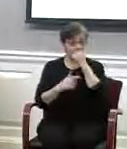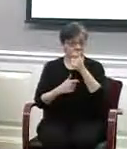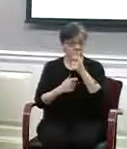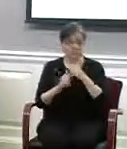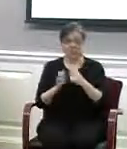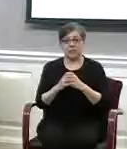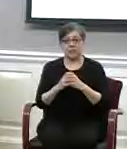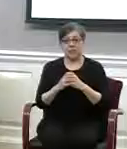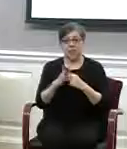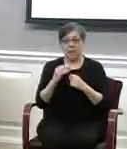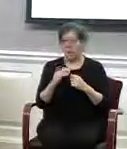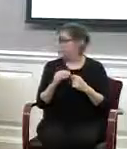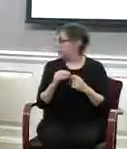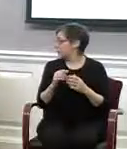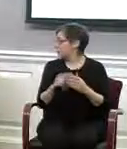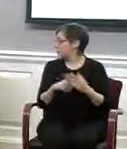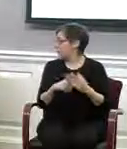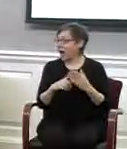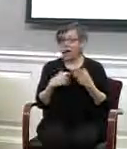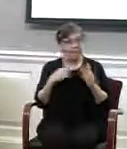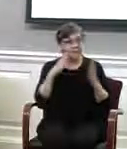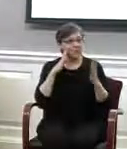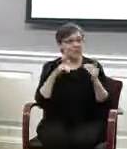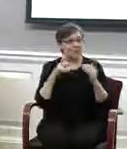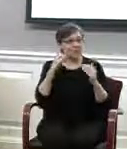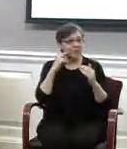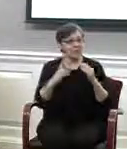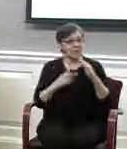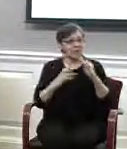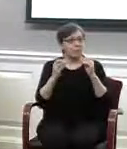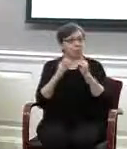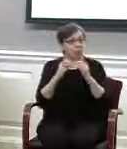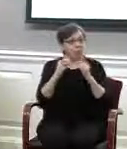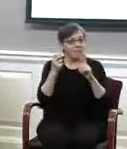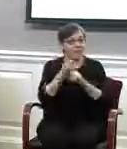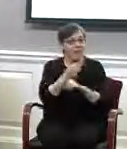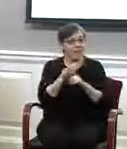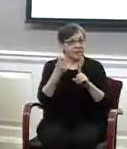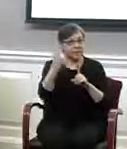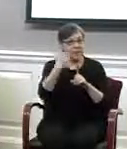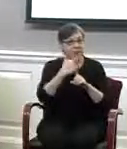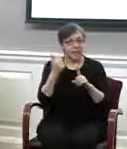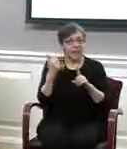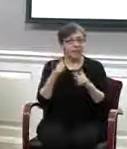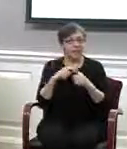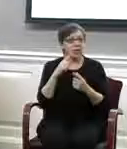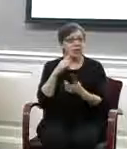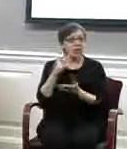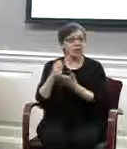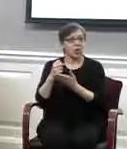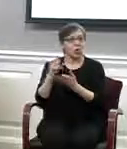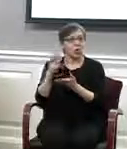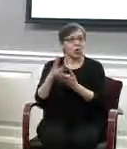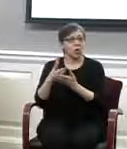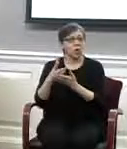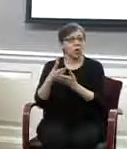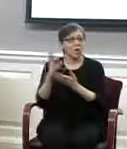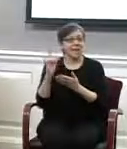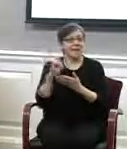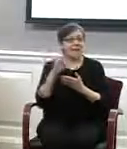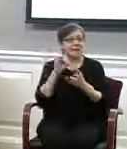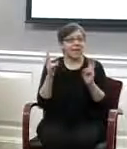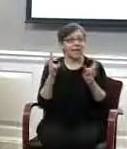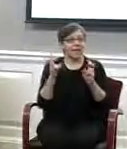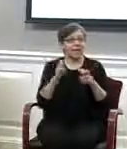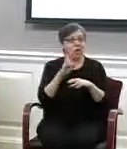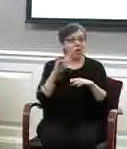me, because I also expected to see higher indications of violence, is that because they are social workers, it's like an early warning signal. If there is,